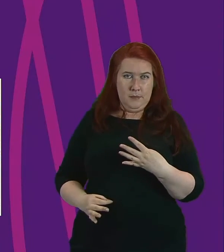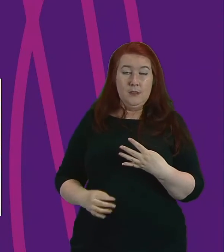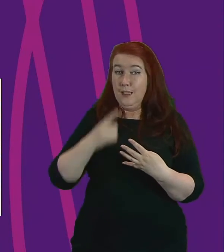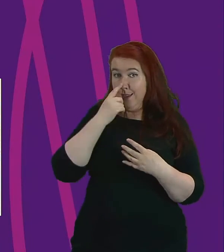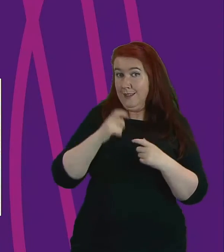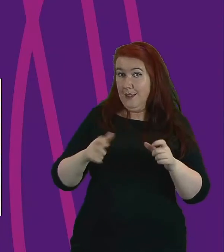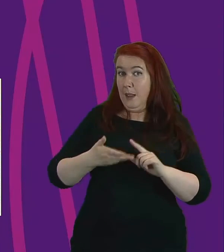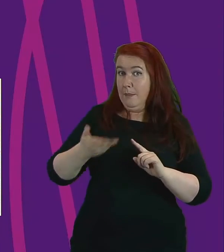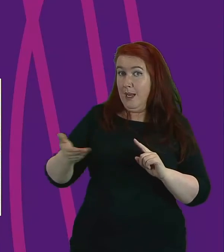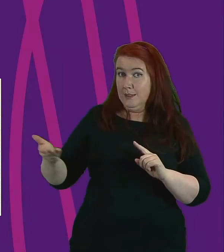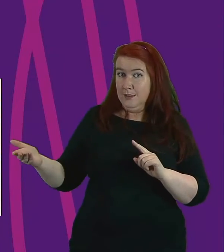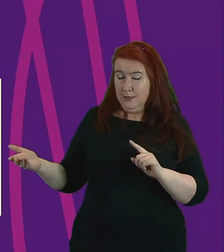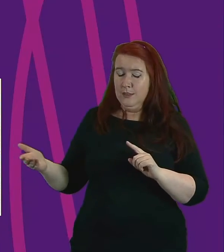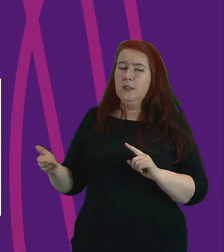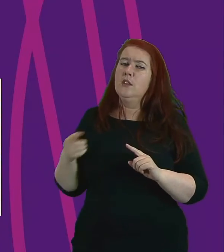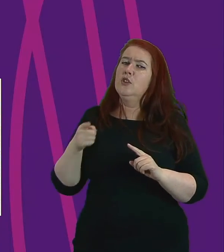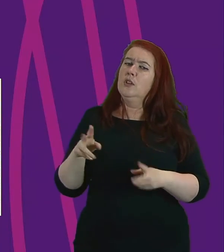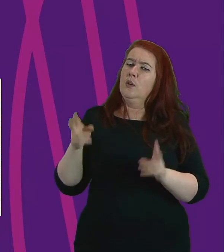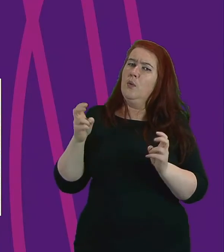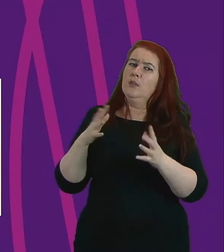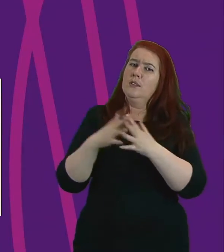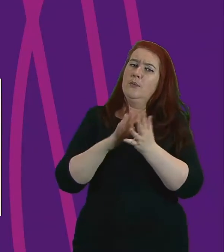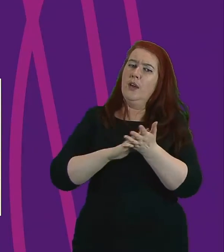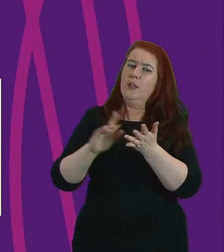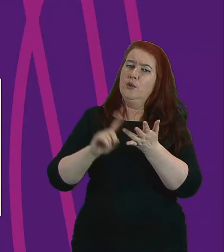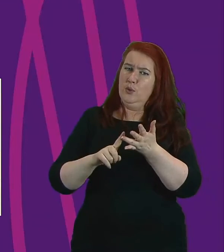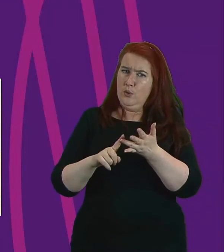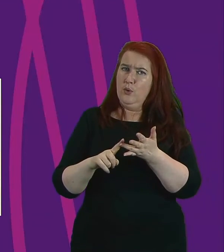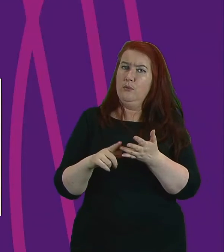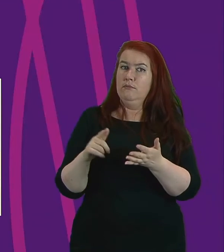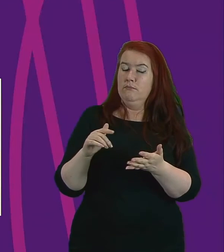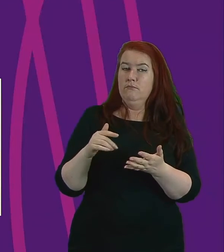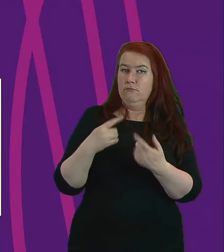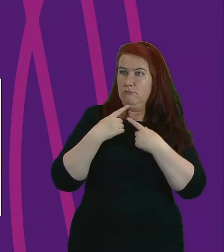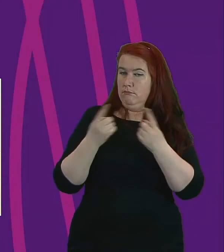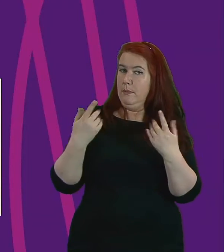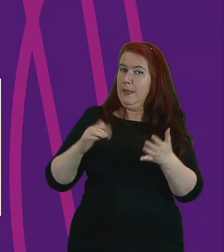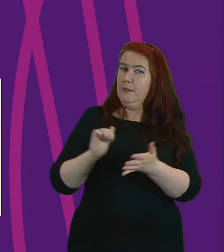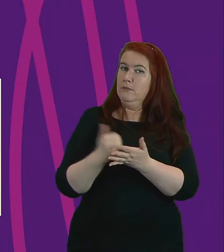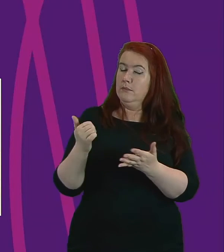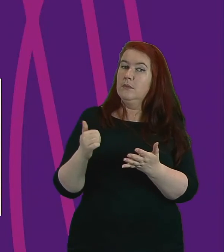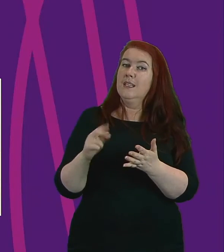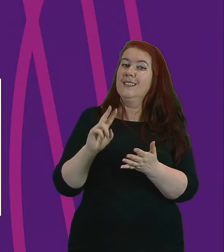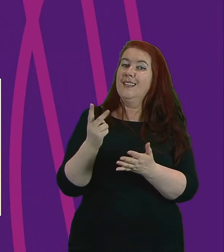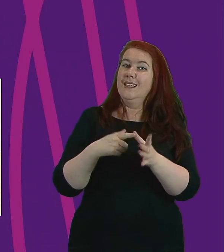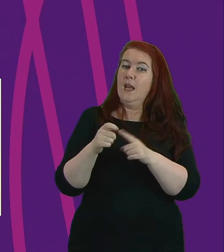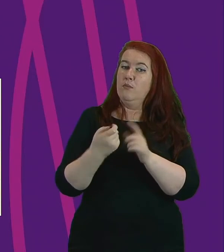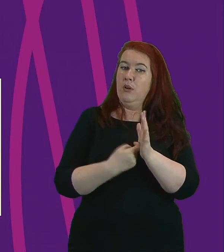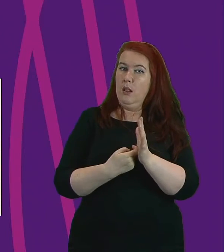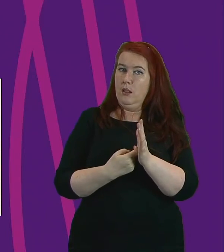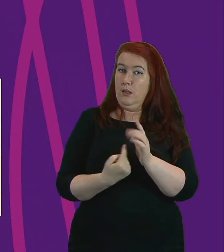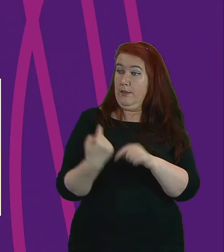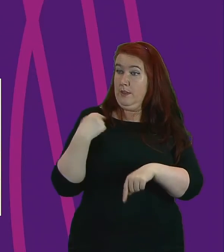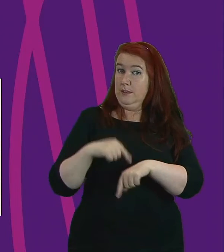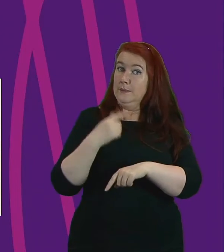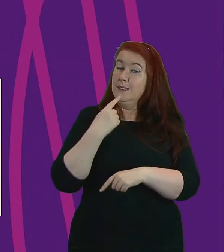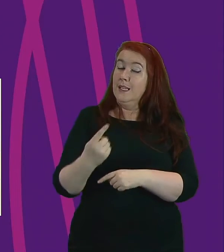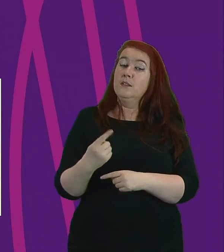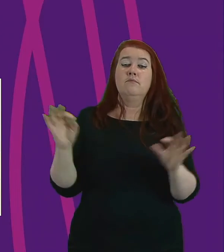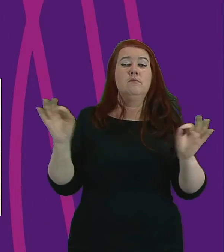a WHO situation report that was published on the 2nd of April, quoting there has been no documented